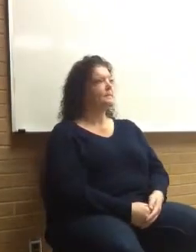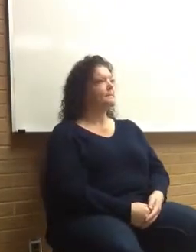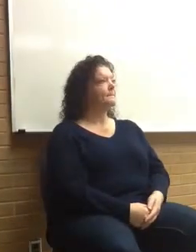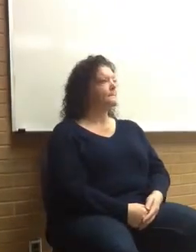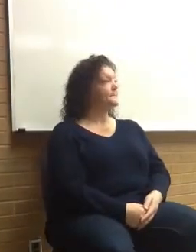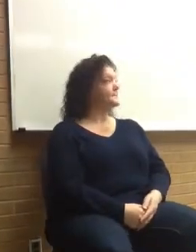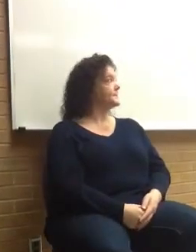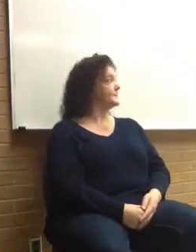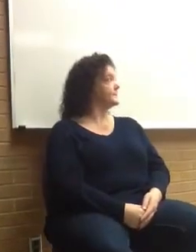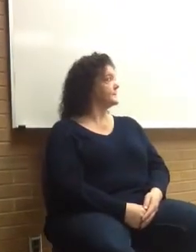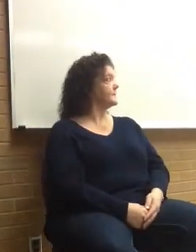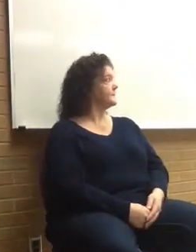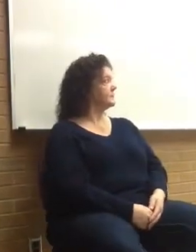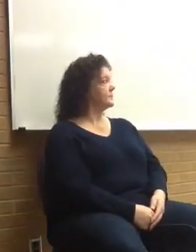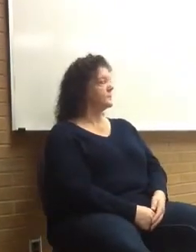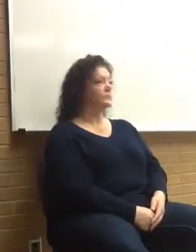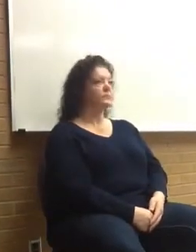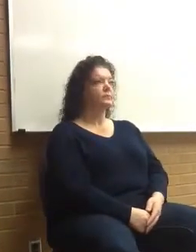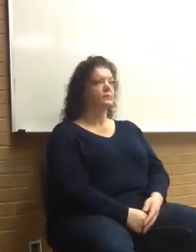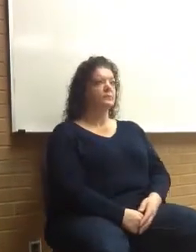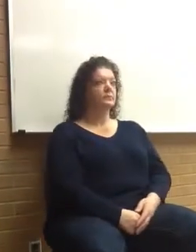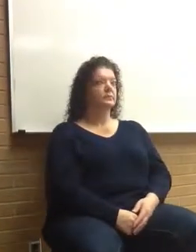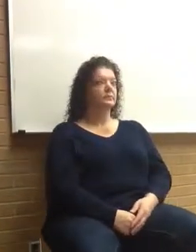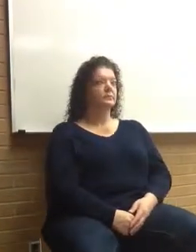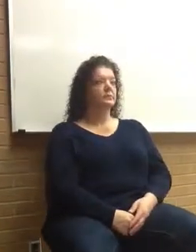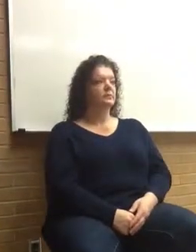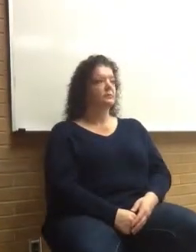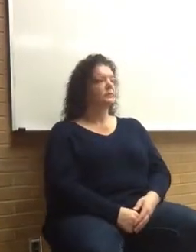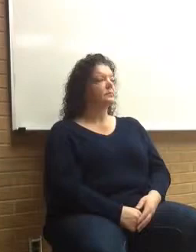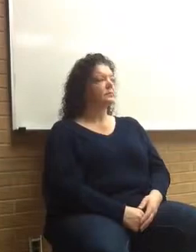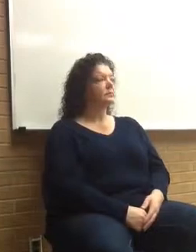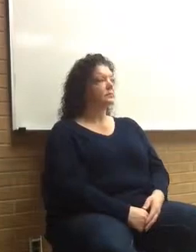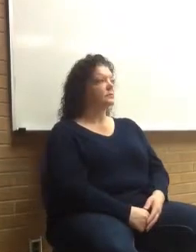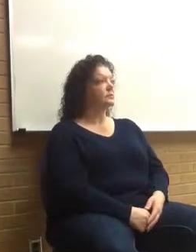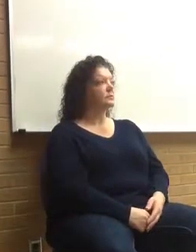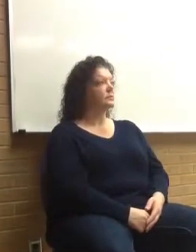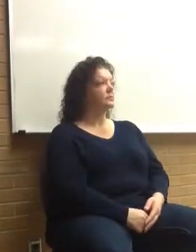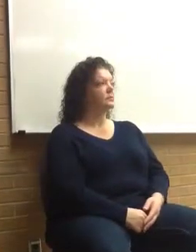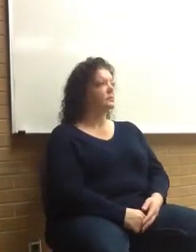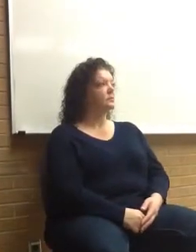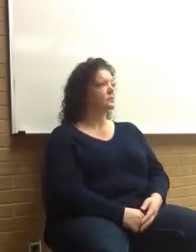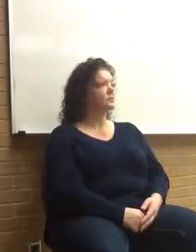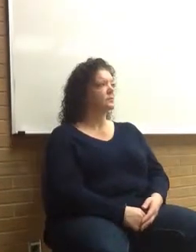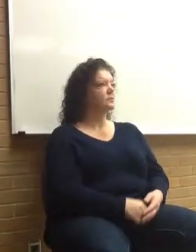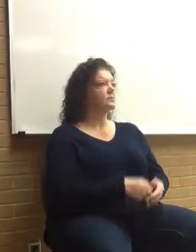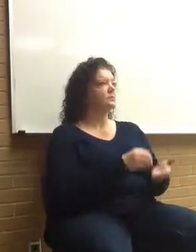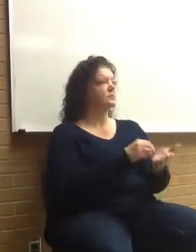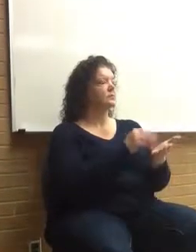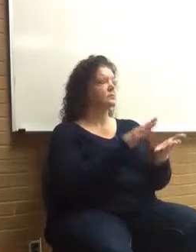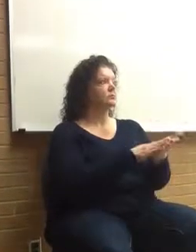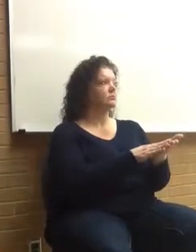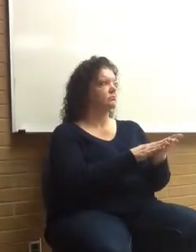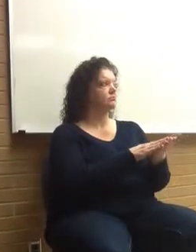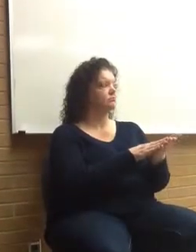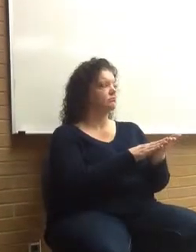are meaningless. They have no values if you don't tell me what this means, okay? So put this on top of the margin of your notes, and all the way on top